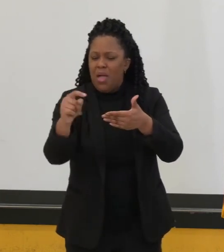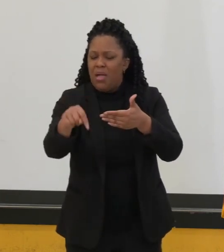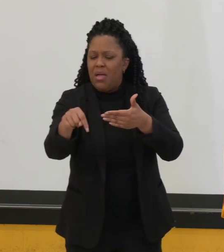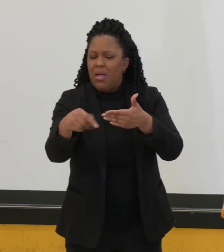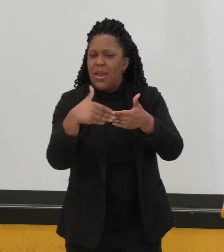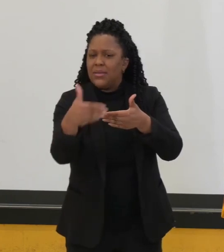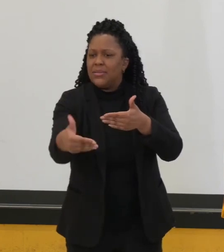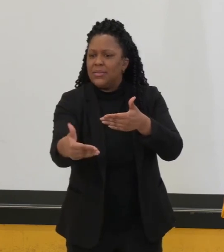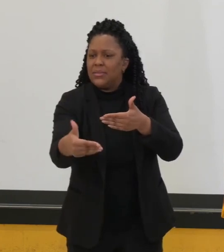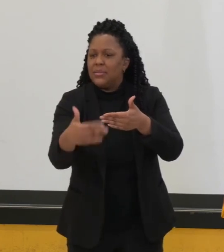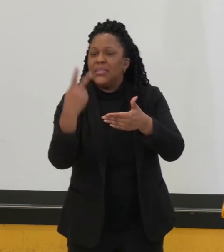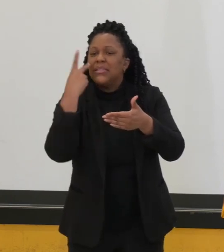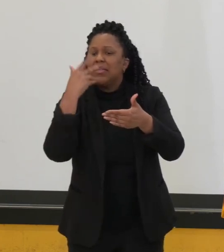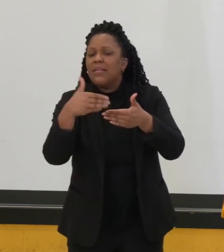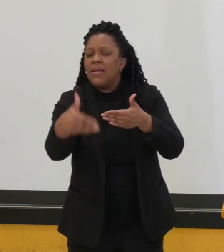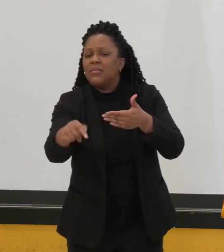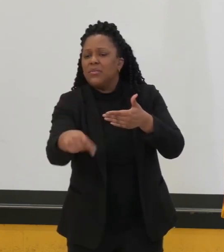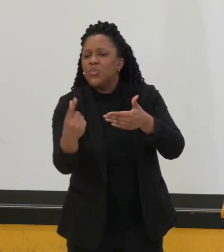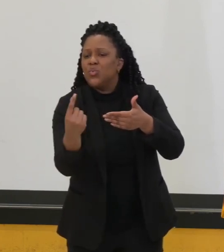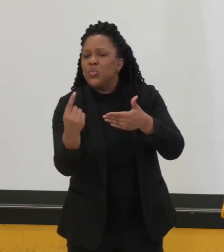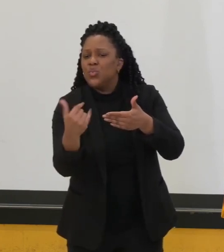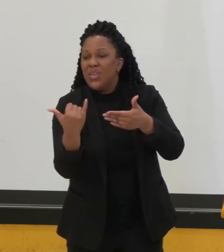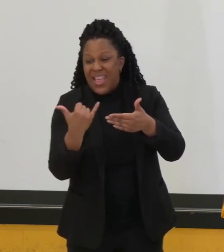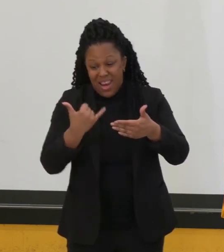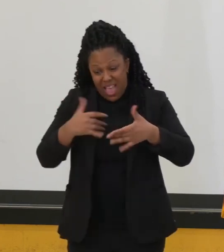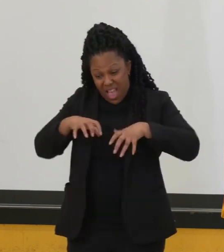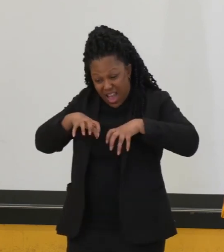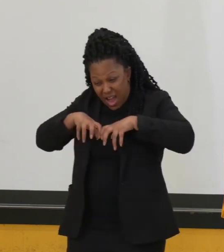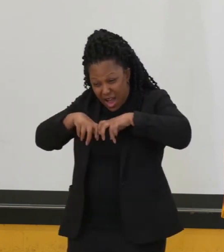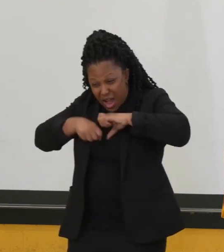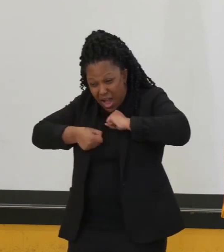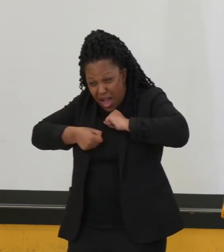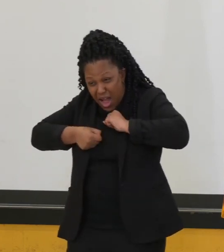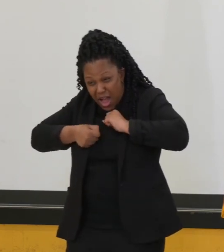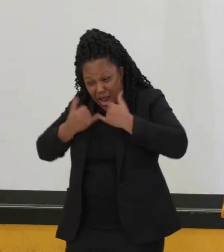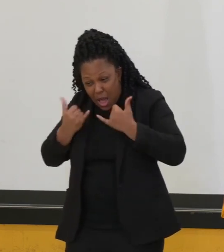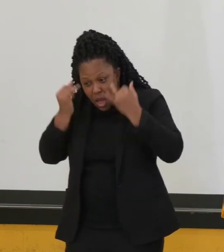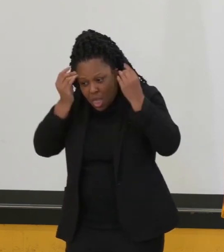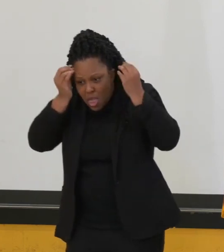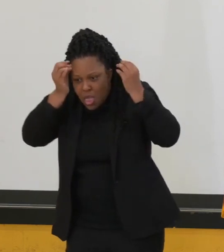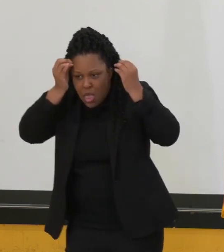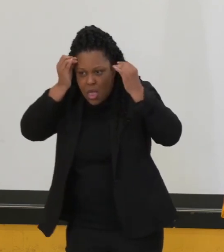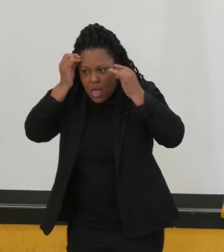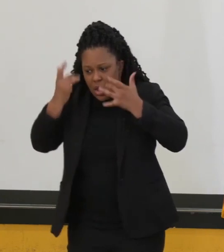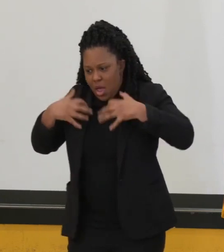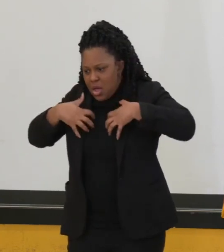this heartache, what we do, what we build from this tragedy.